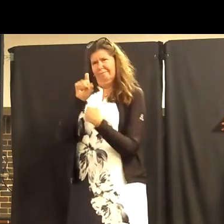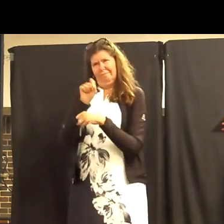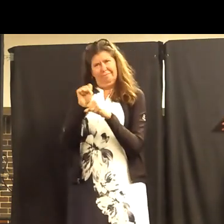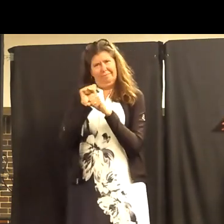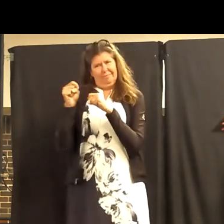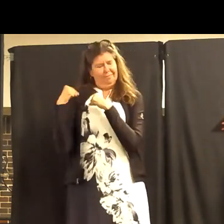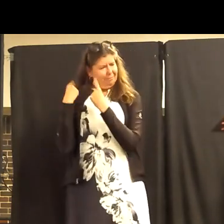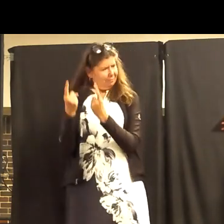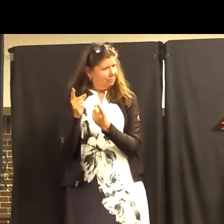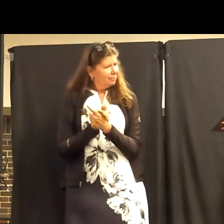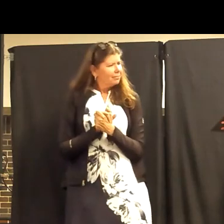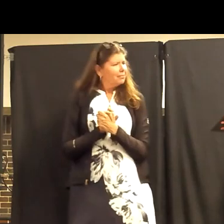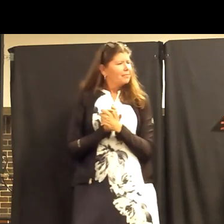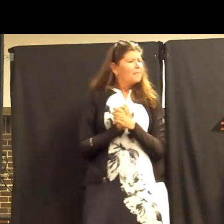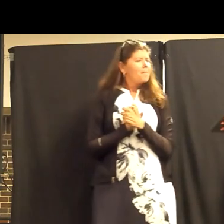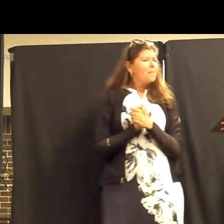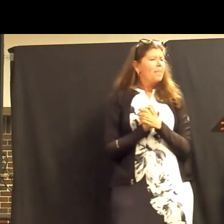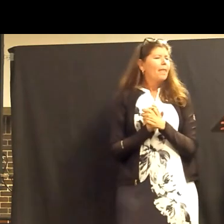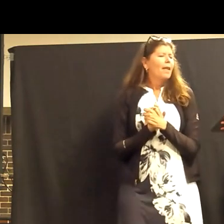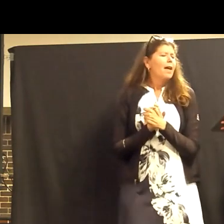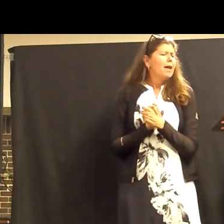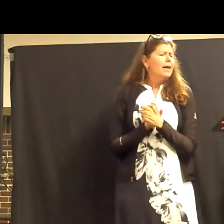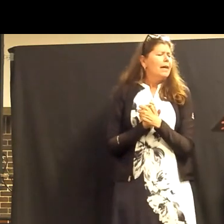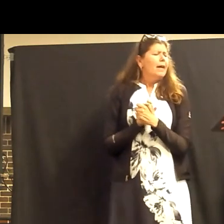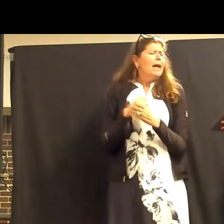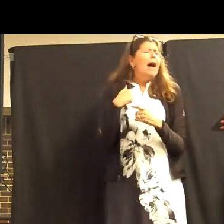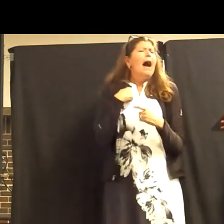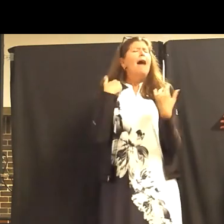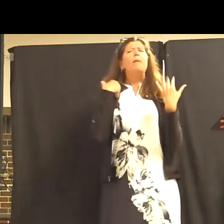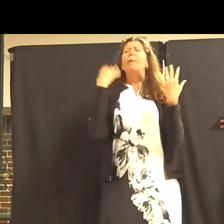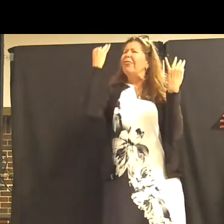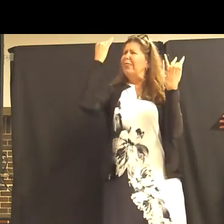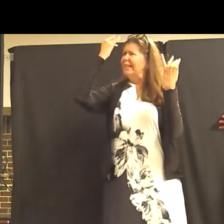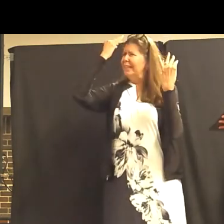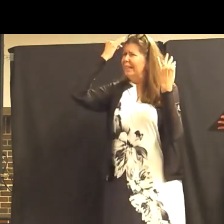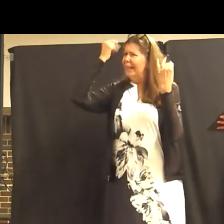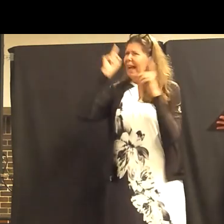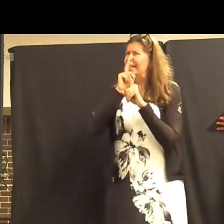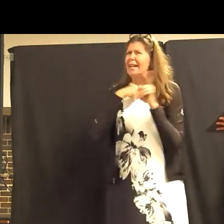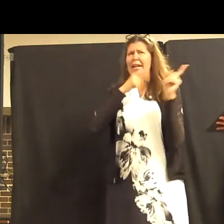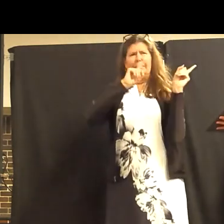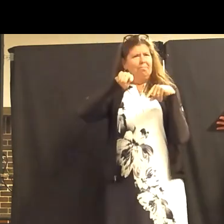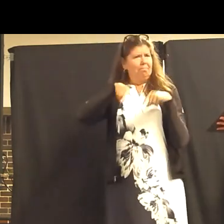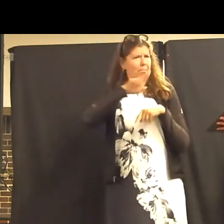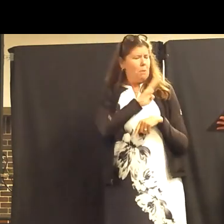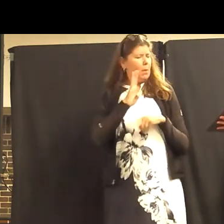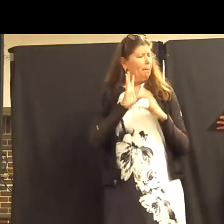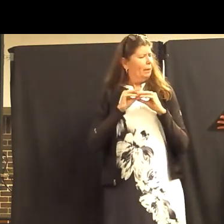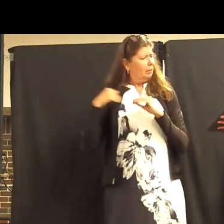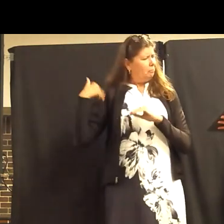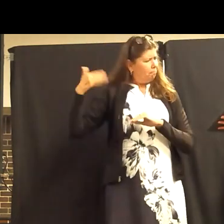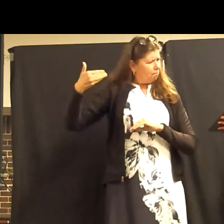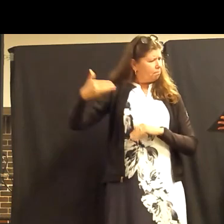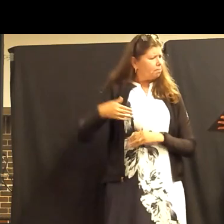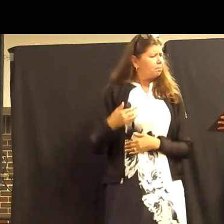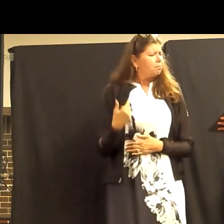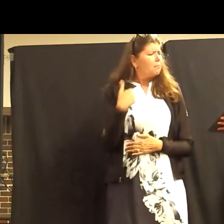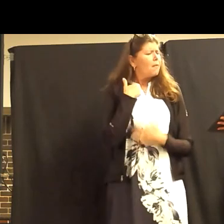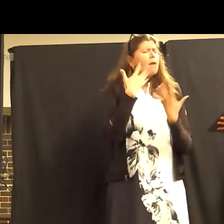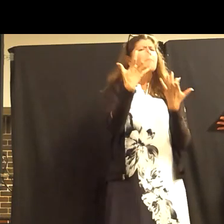I really do want to thank you for your diligent work. I've been thinking as